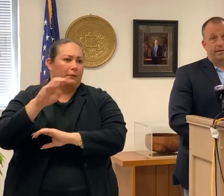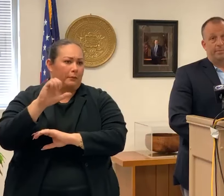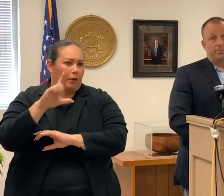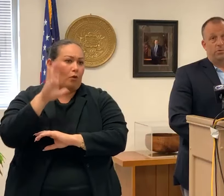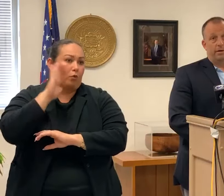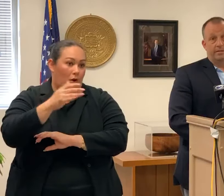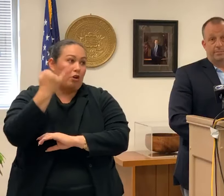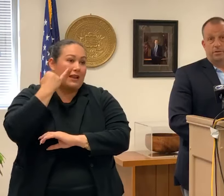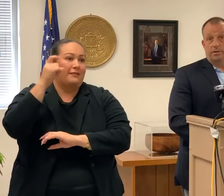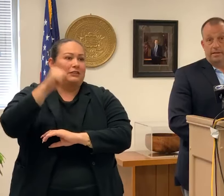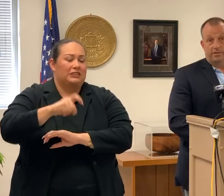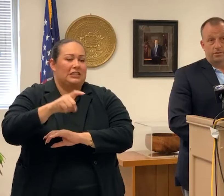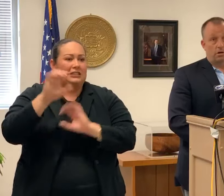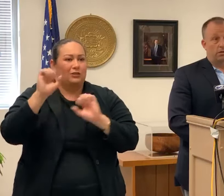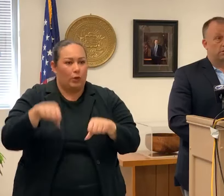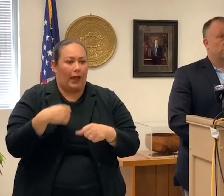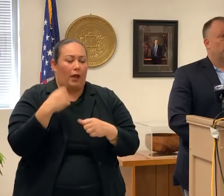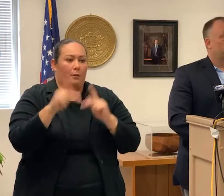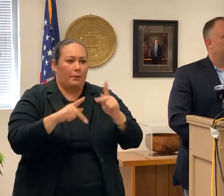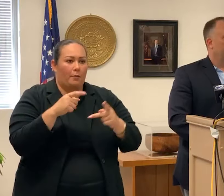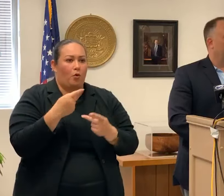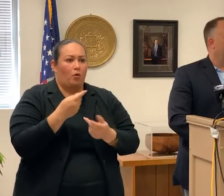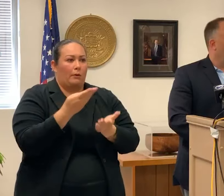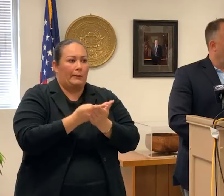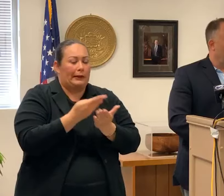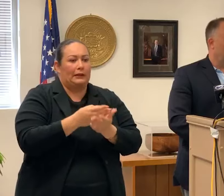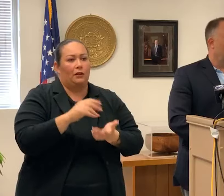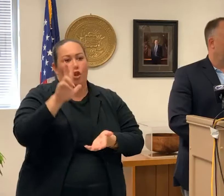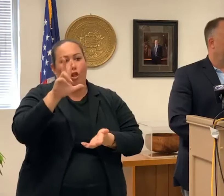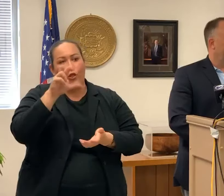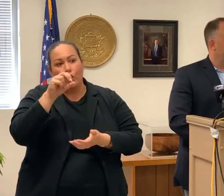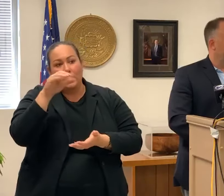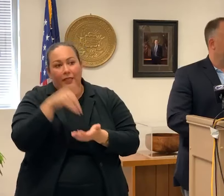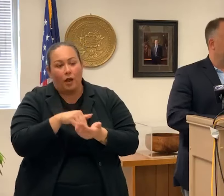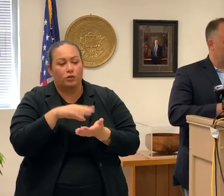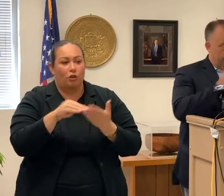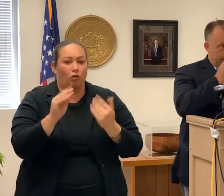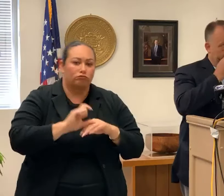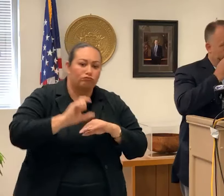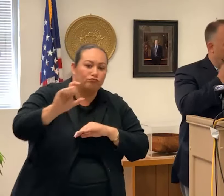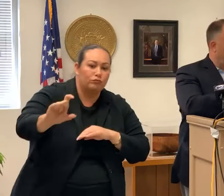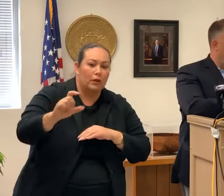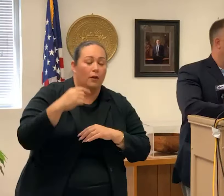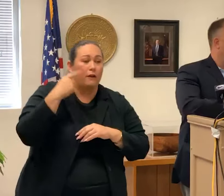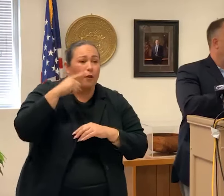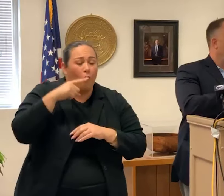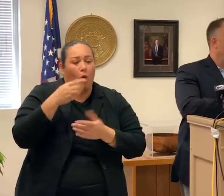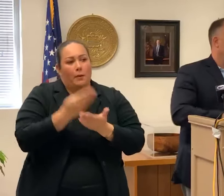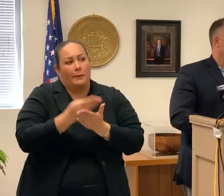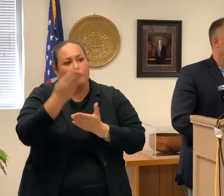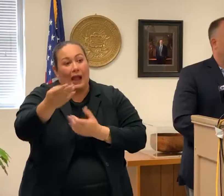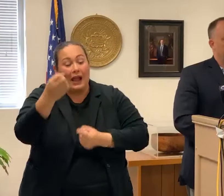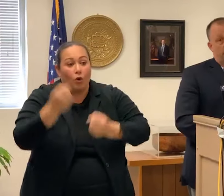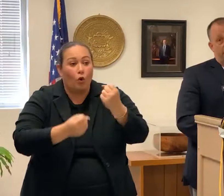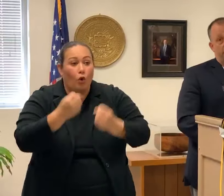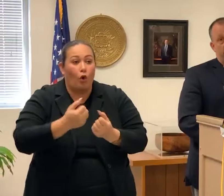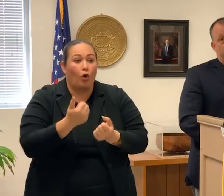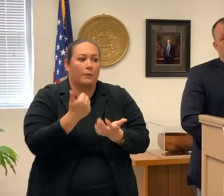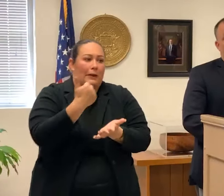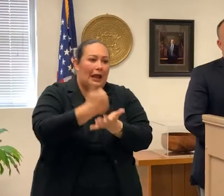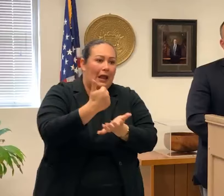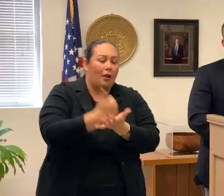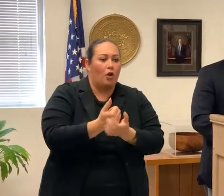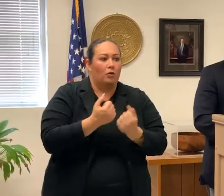That could get people grants up to $30,000 to help buy a car in addition to the resources they get from FEMA and American Red